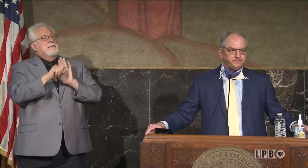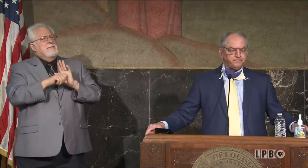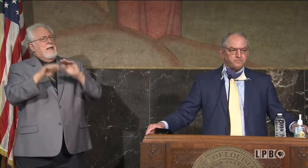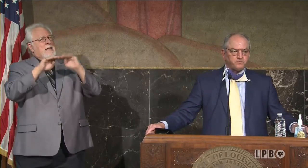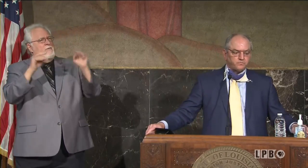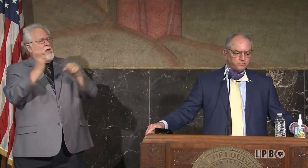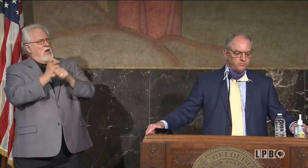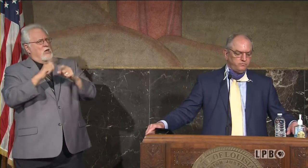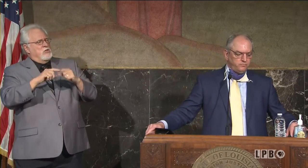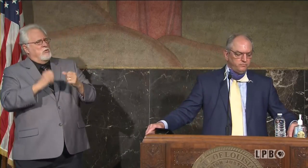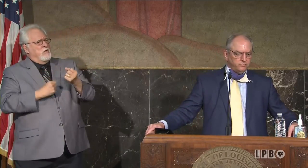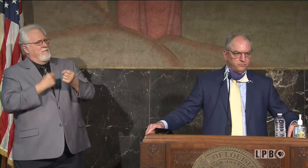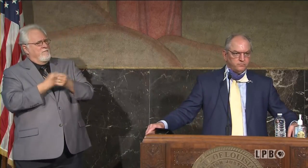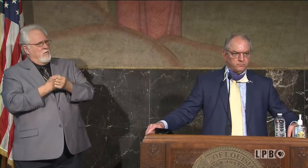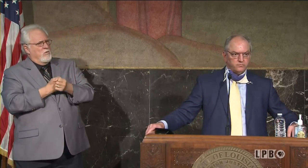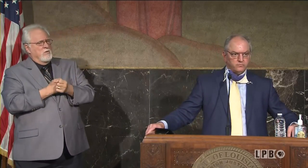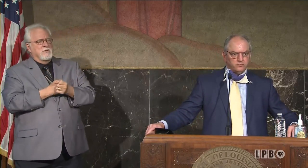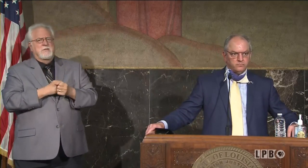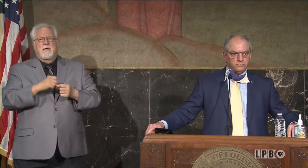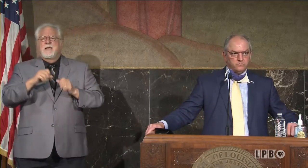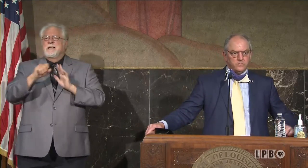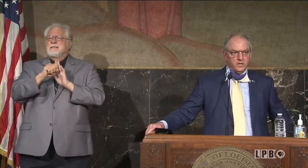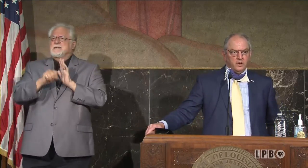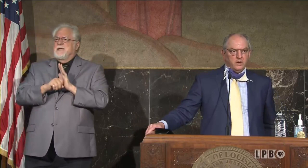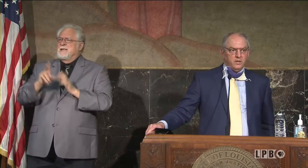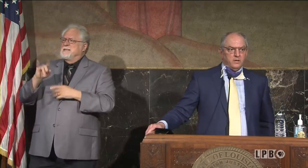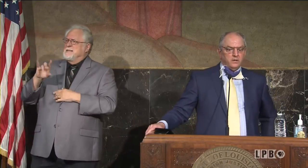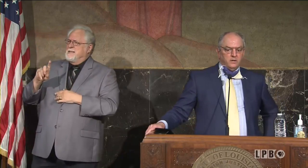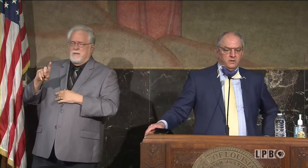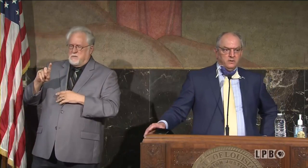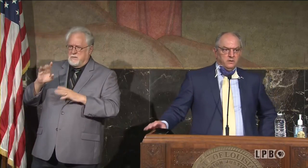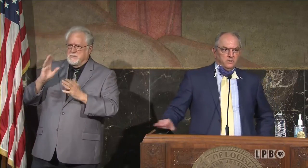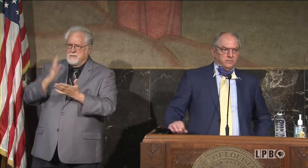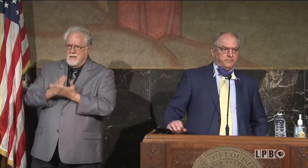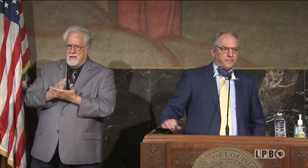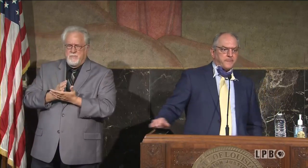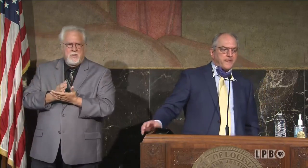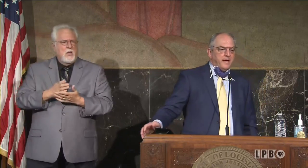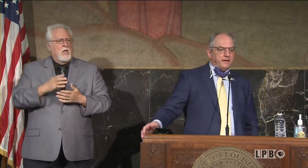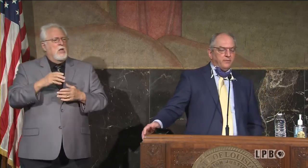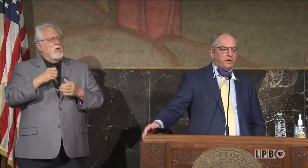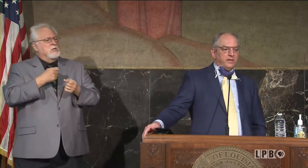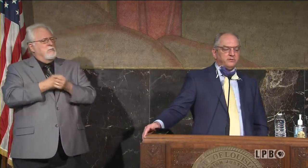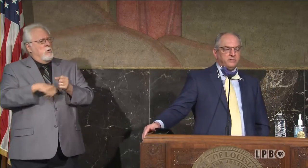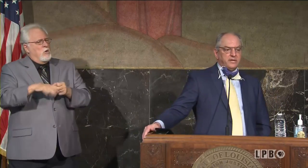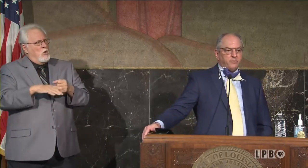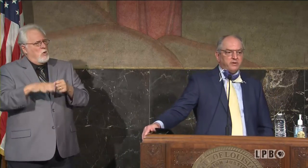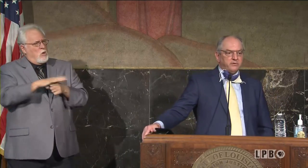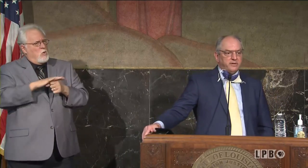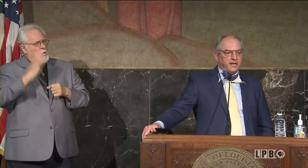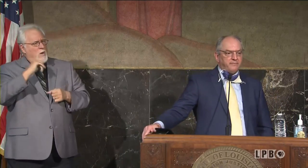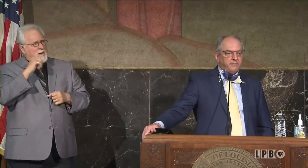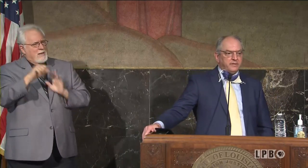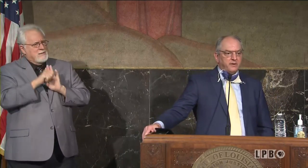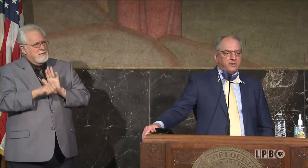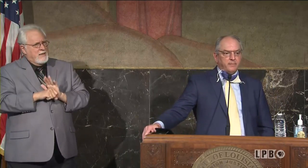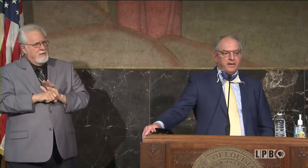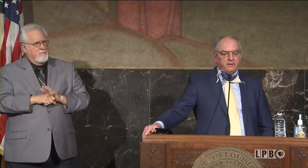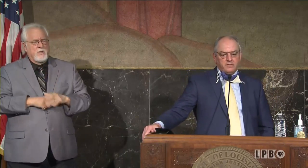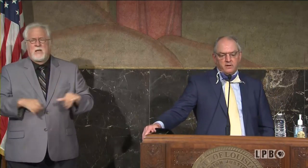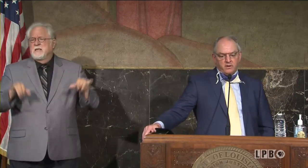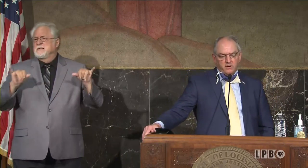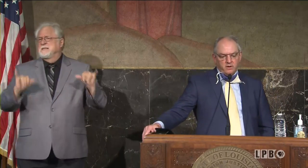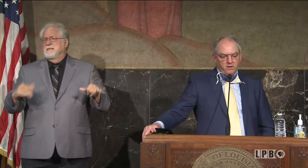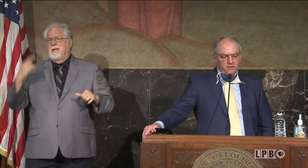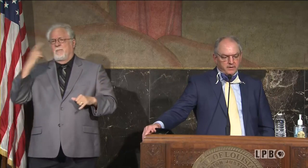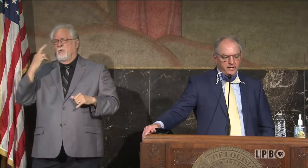and the states that have done them have gone back on that. I guess why, if you support the local ones, why not do it at this? Yeah, and well, it's the same reasons that I've been talking